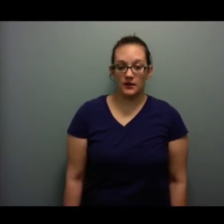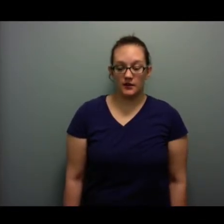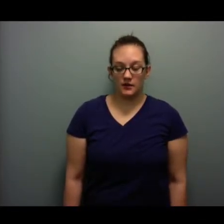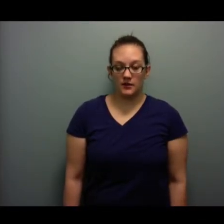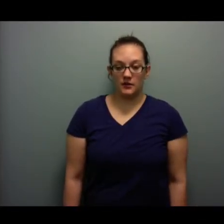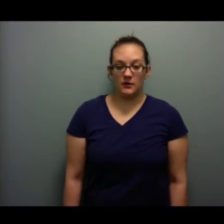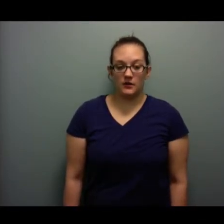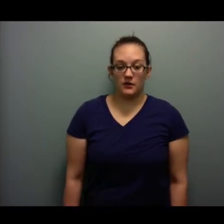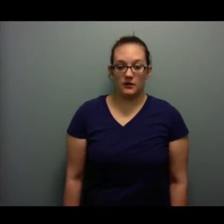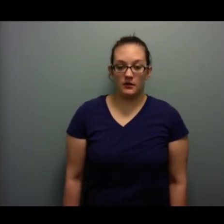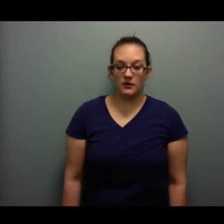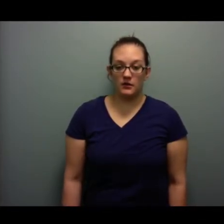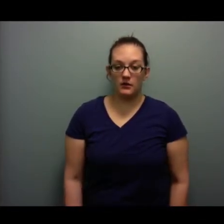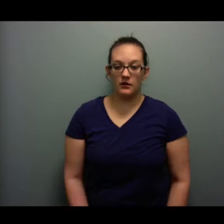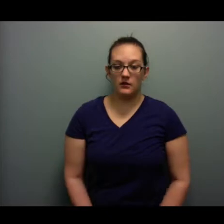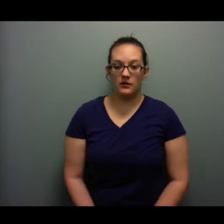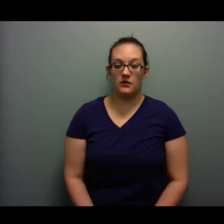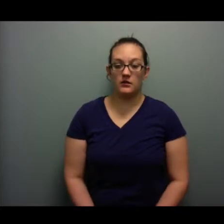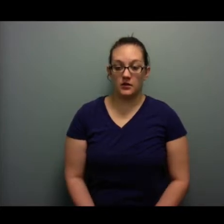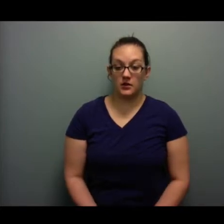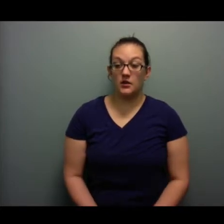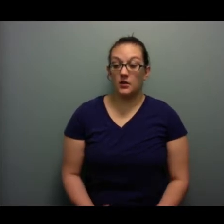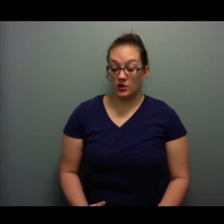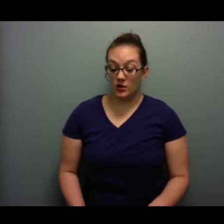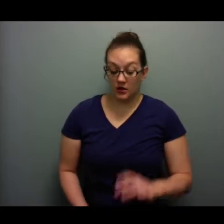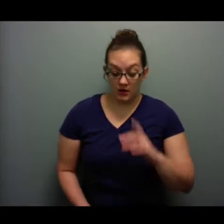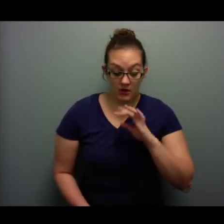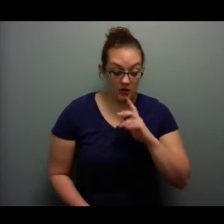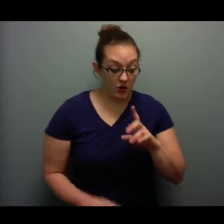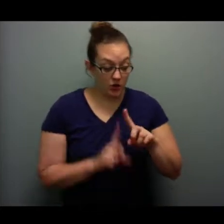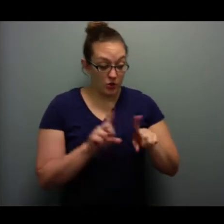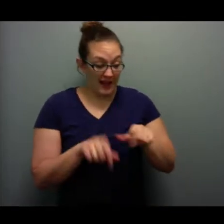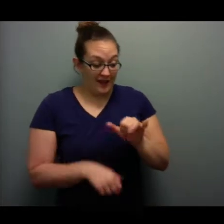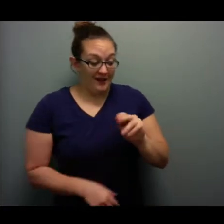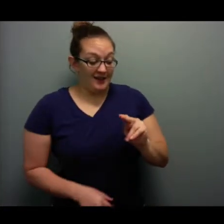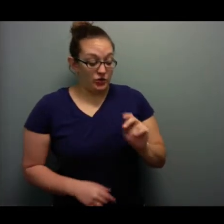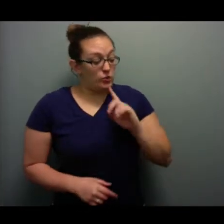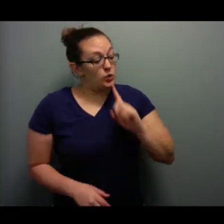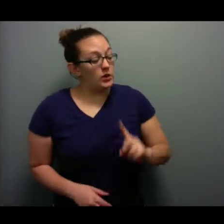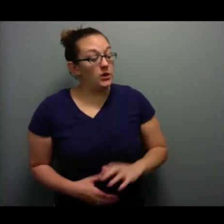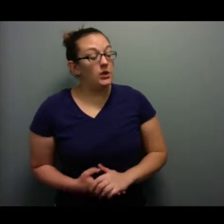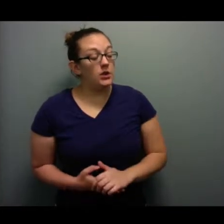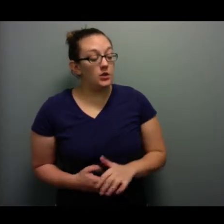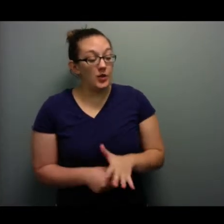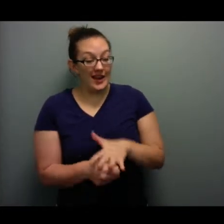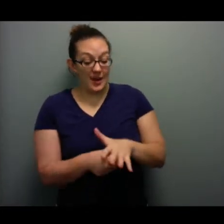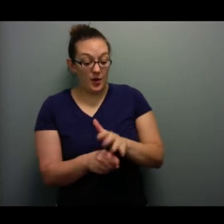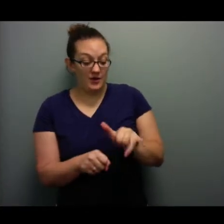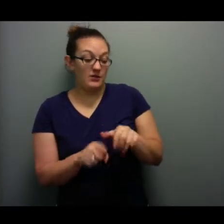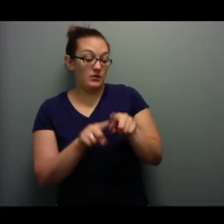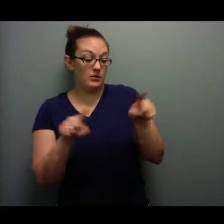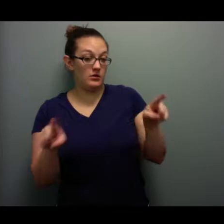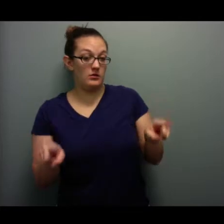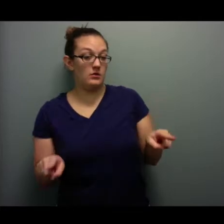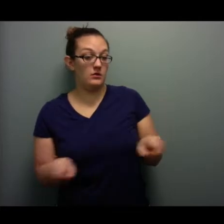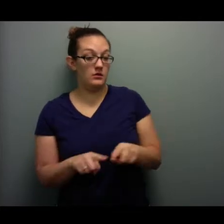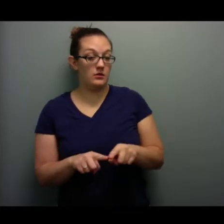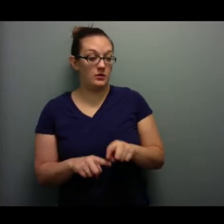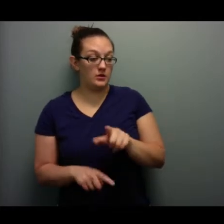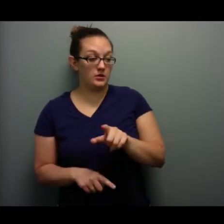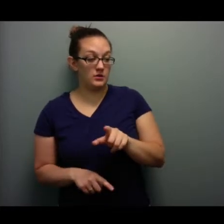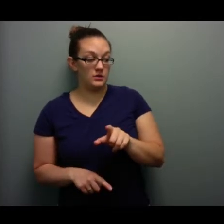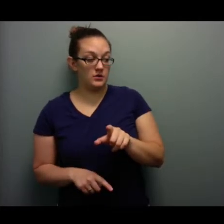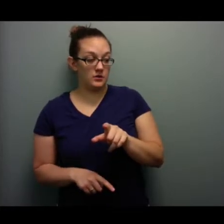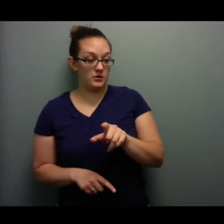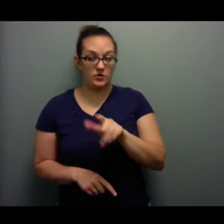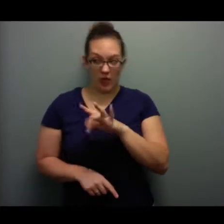The inches for The square inches, sure. So then, what's the area of this rectangle? 28. And how do